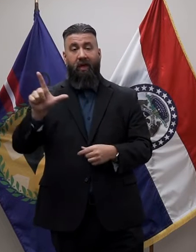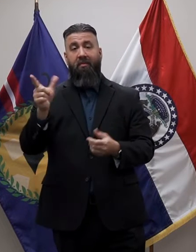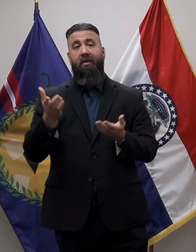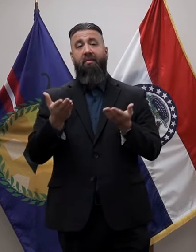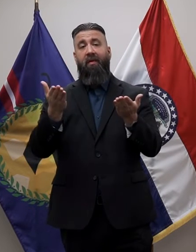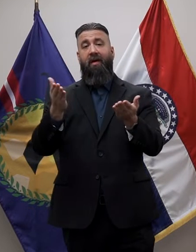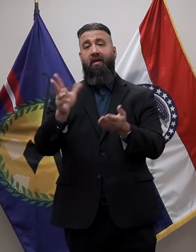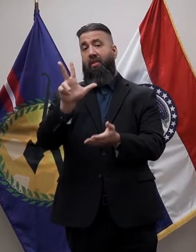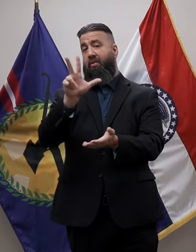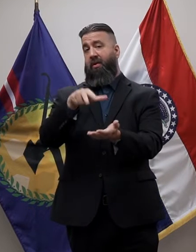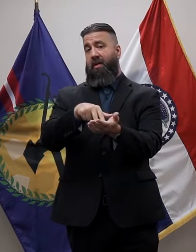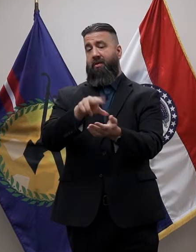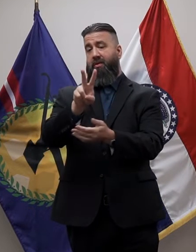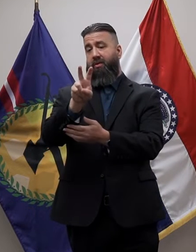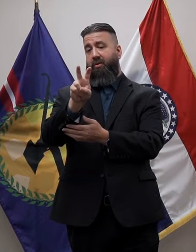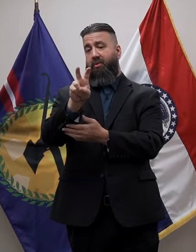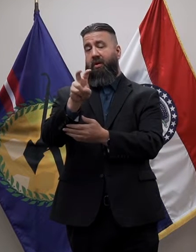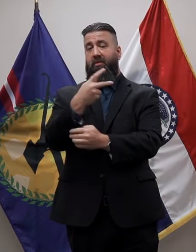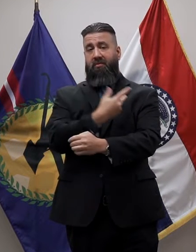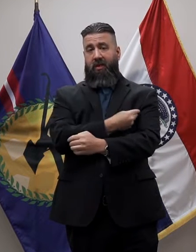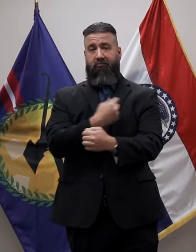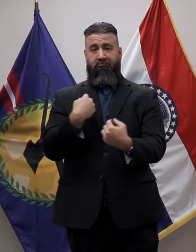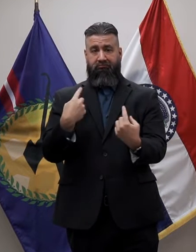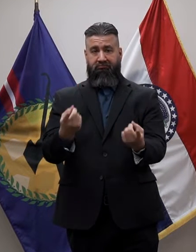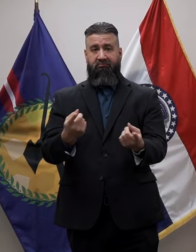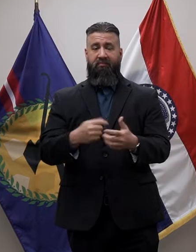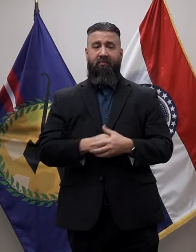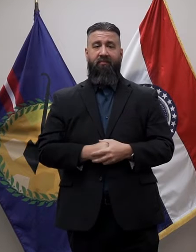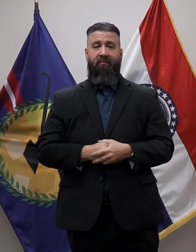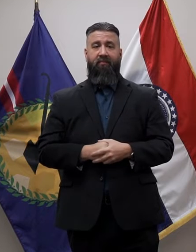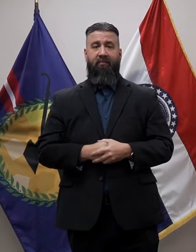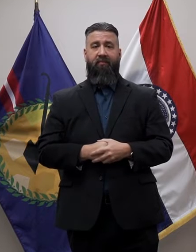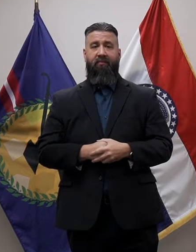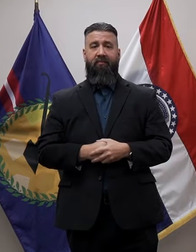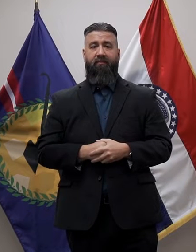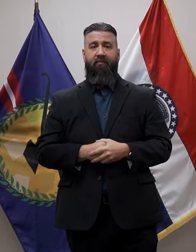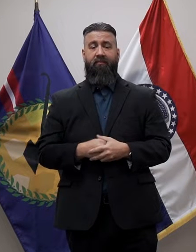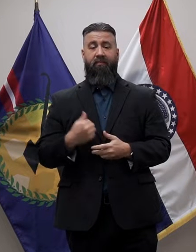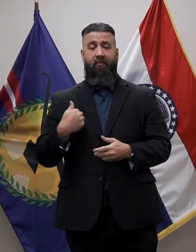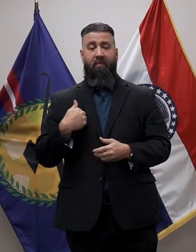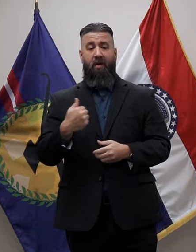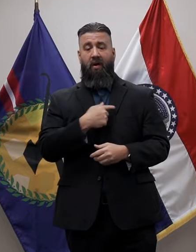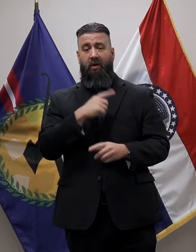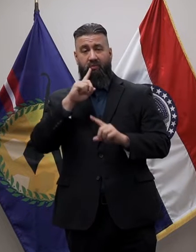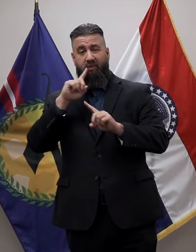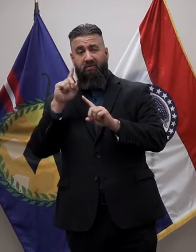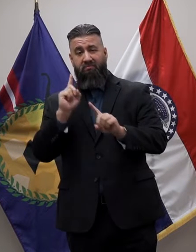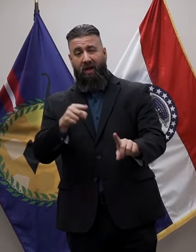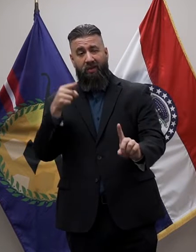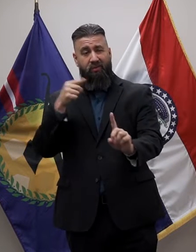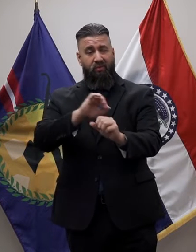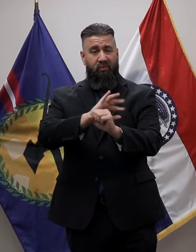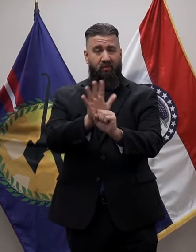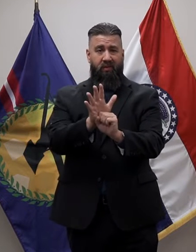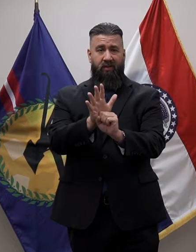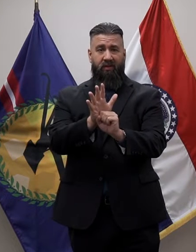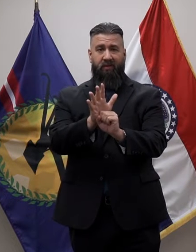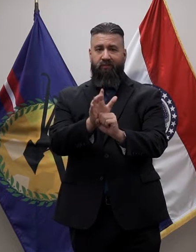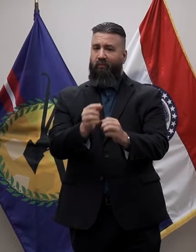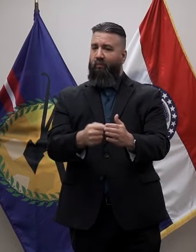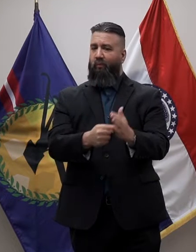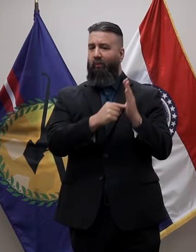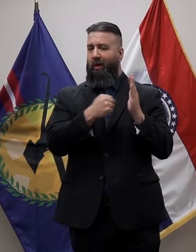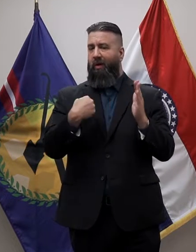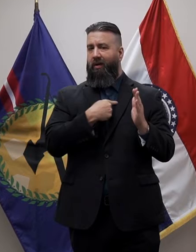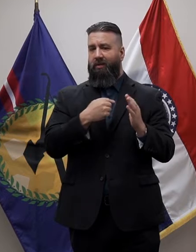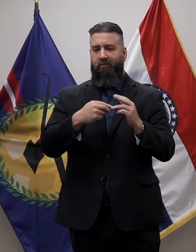provide 3,200 shots. Our response to this pandemic has required us to build partnerships